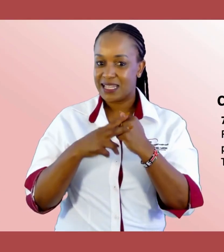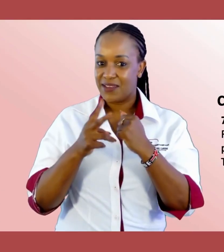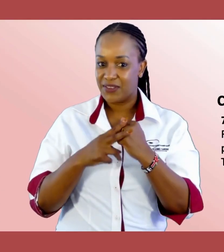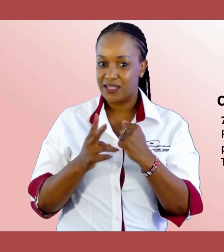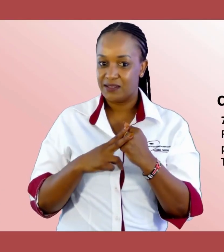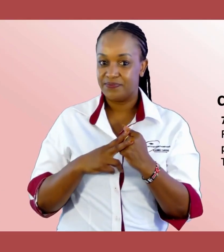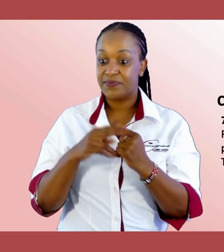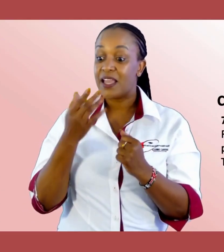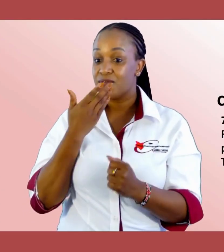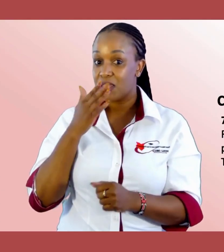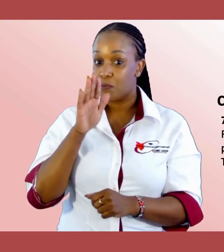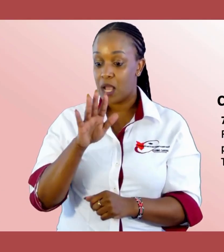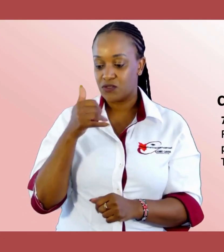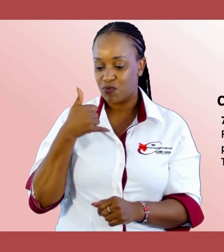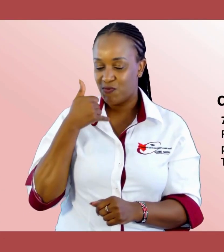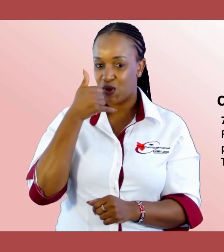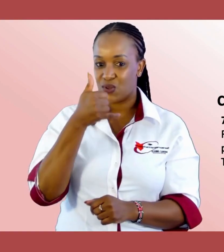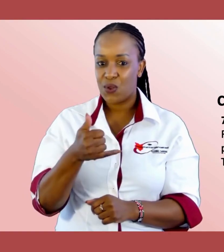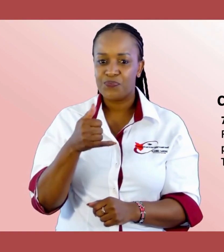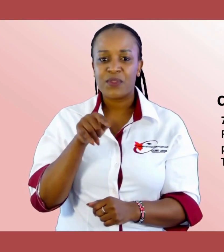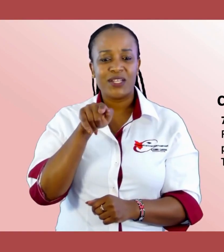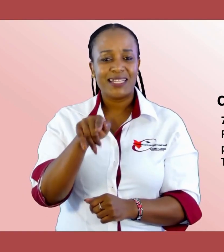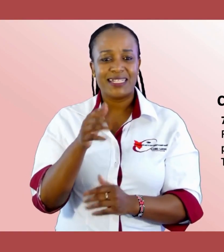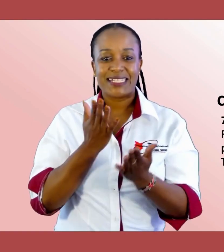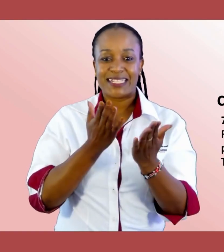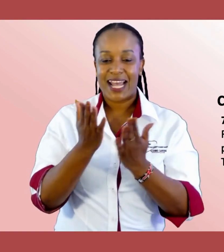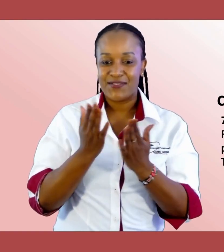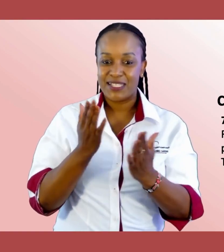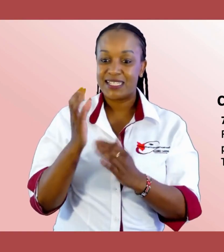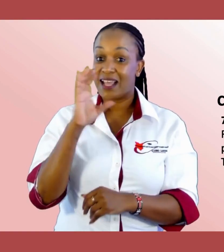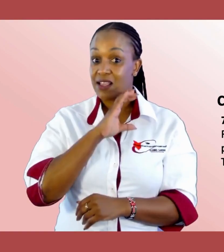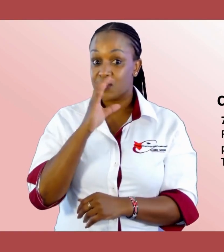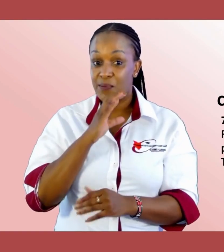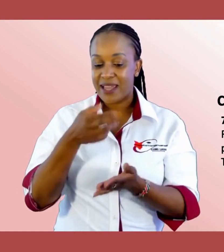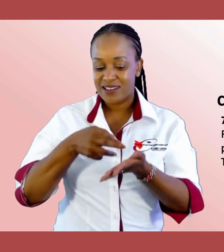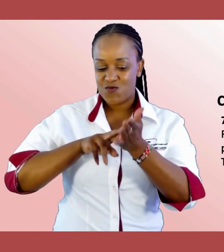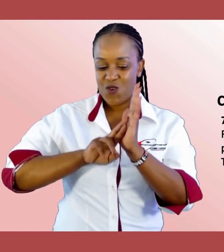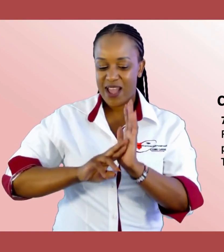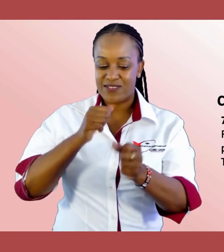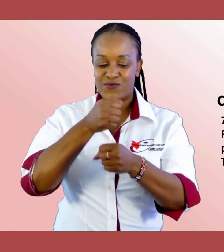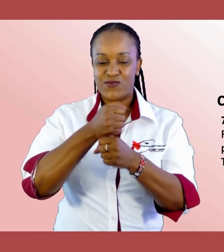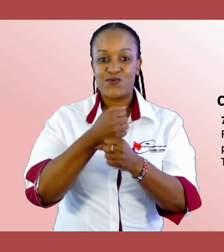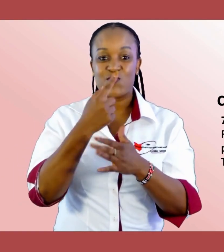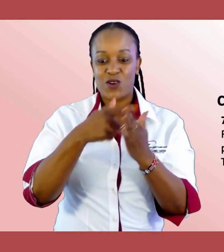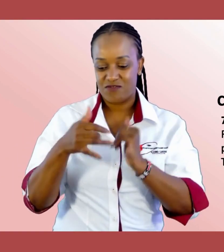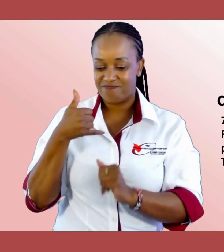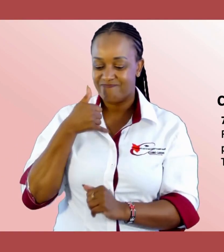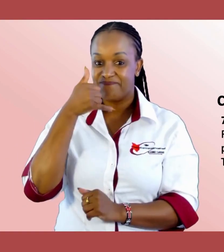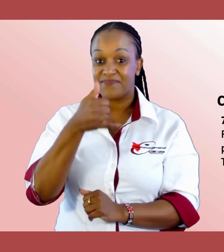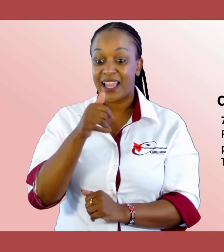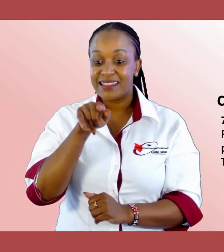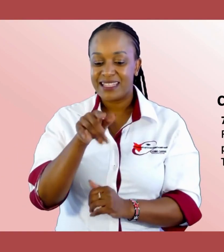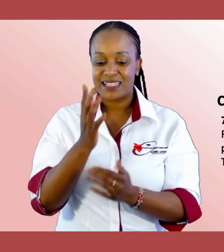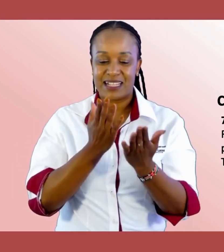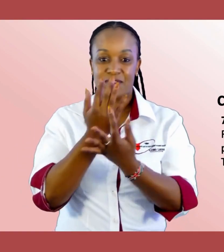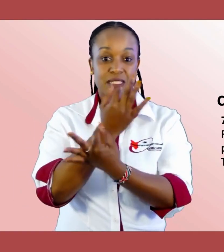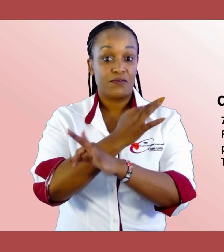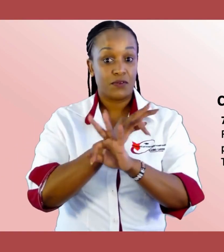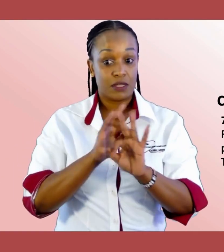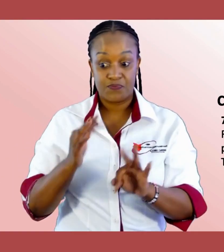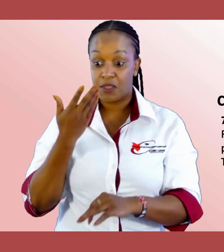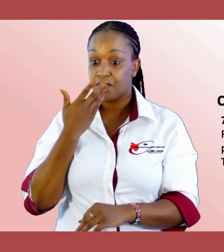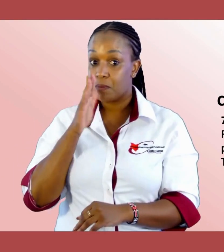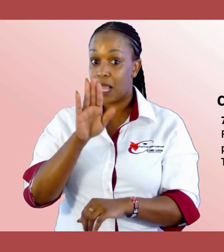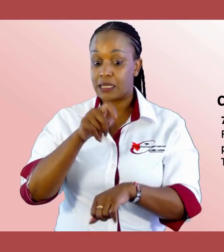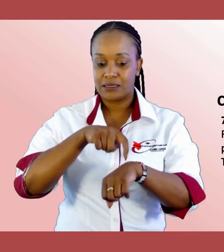7. Response to phone calls. For this service, the customer is required to make a phone call. The service is free